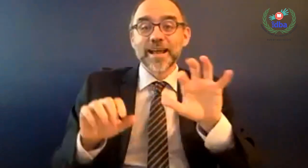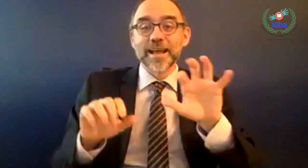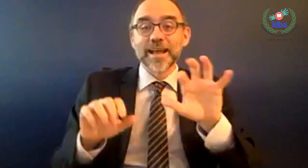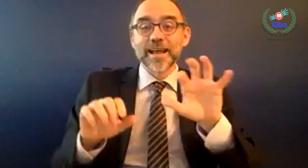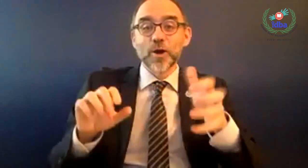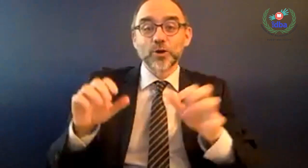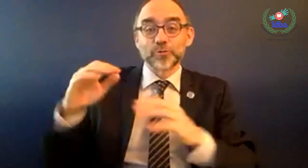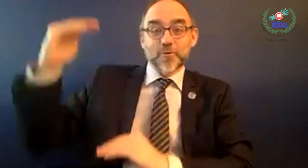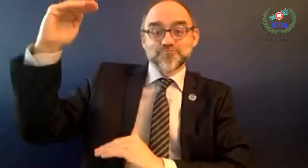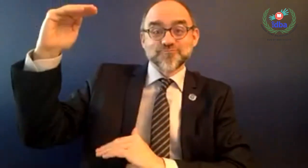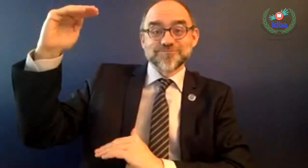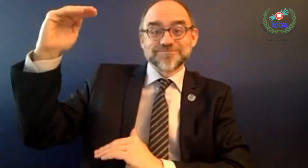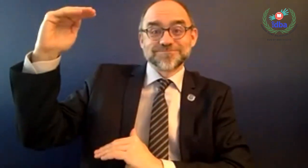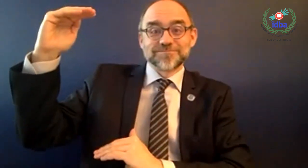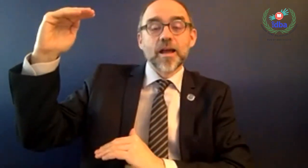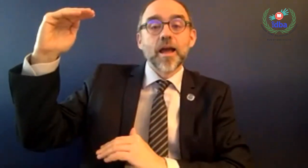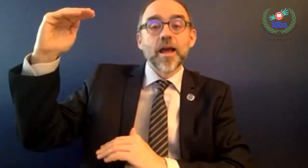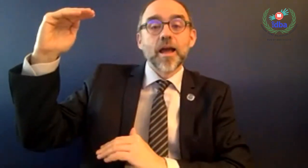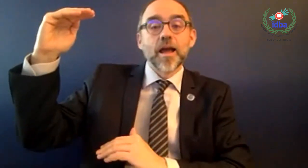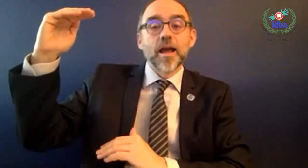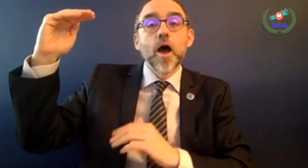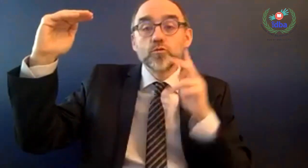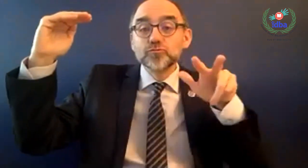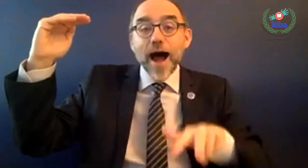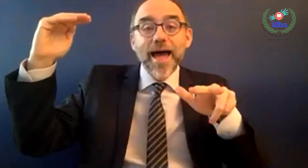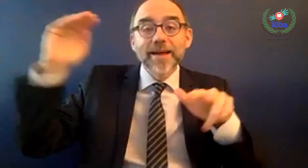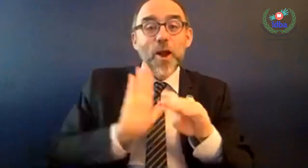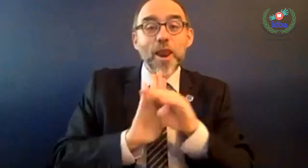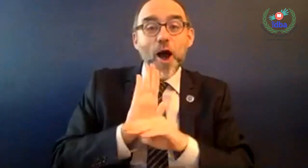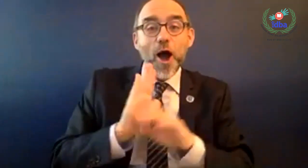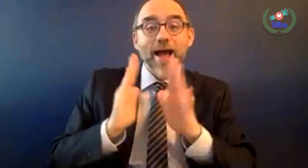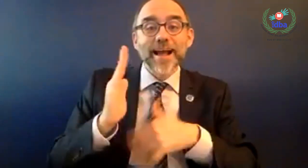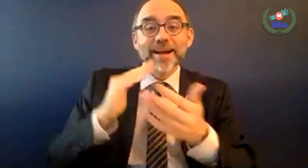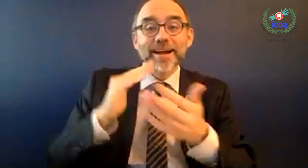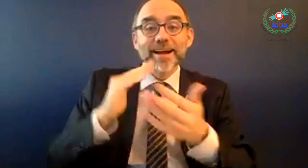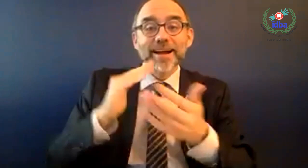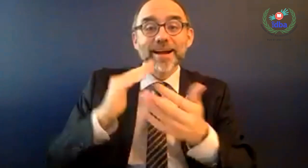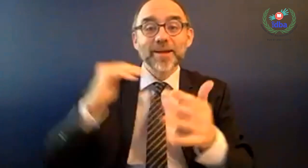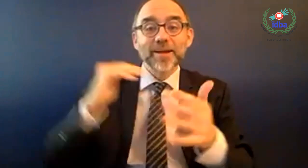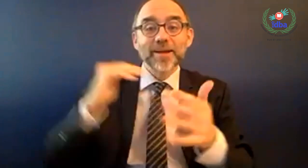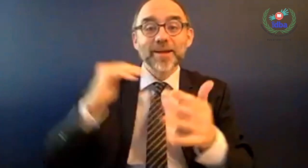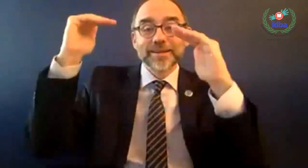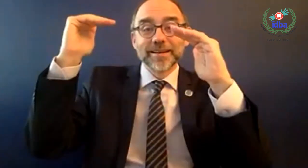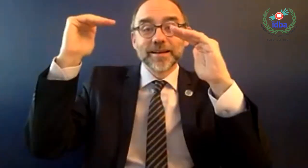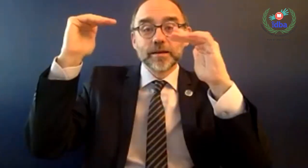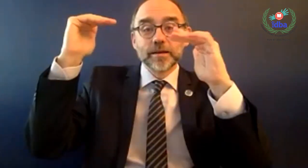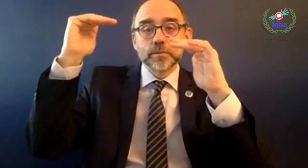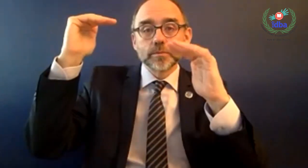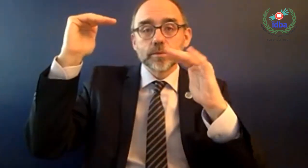So 198, 193, sorry, 193 countries, but the recognized official